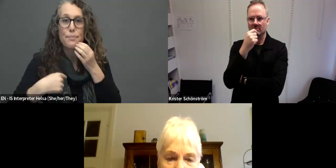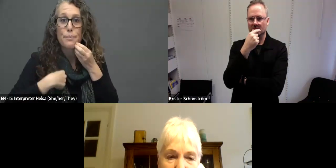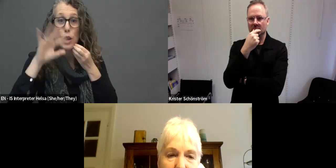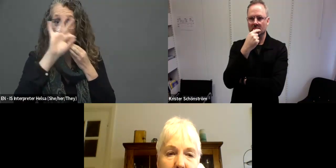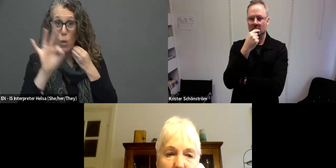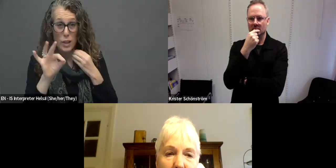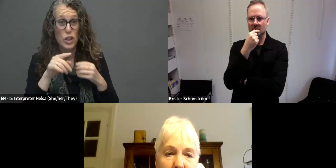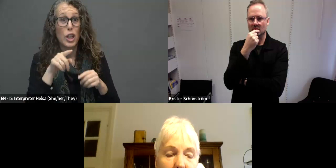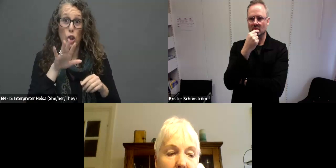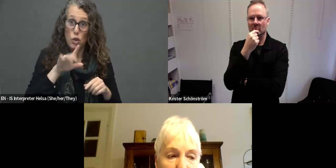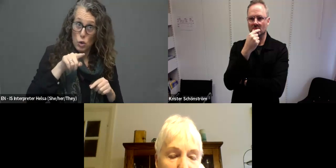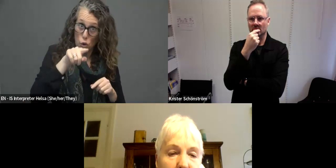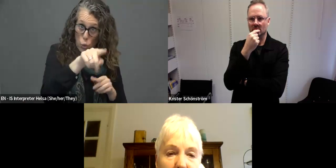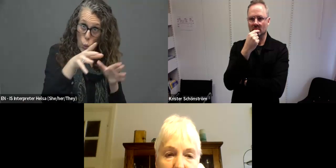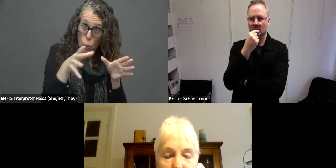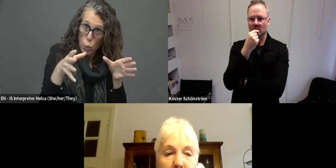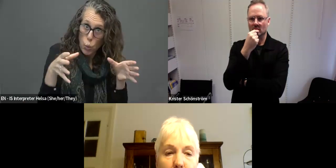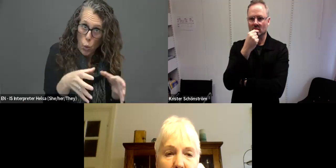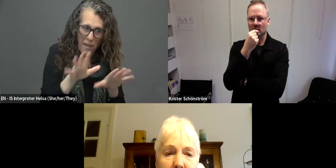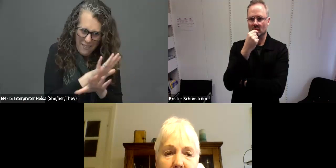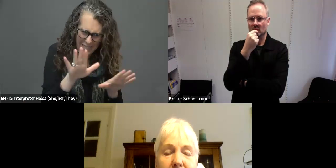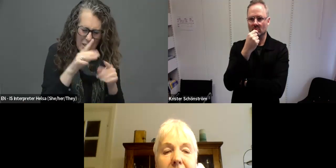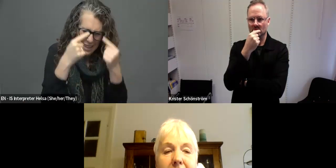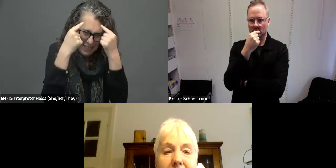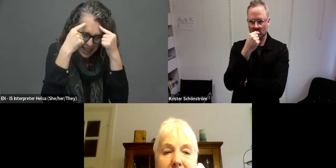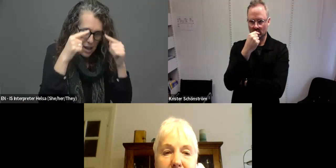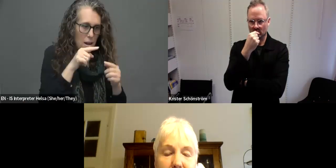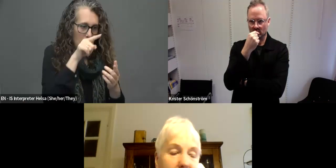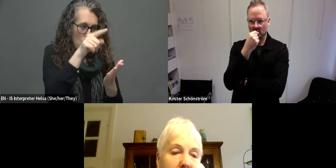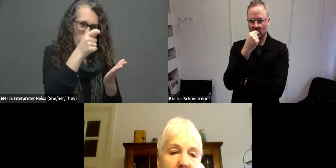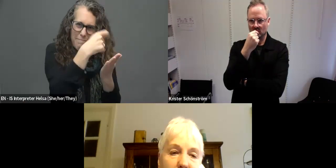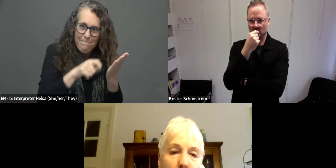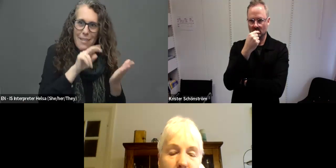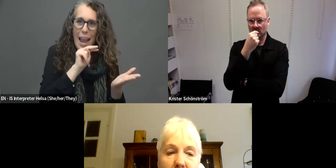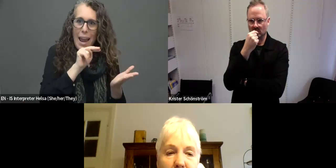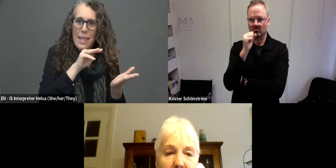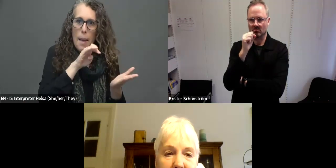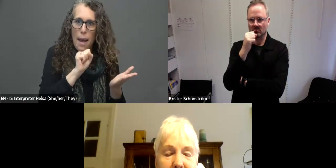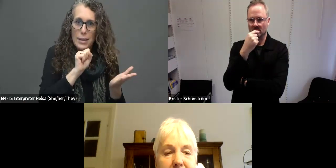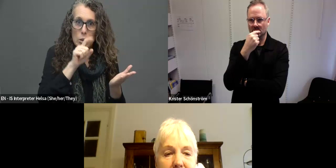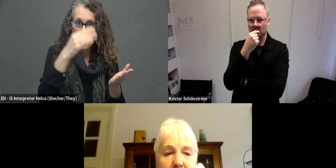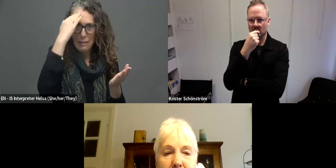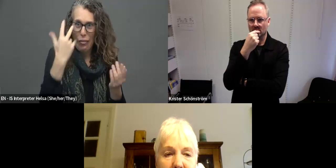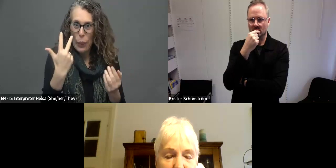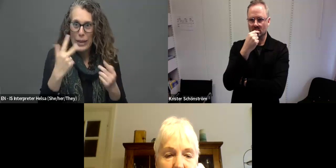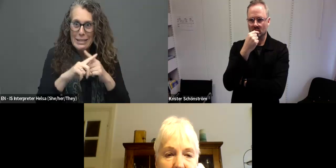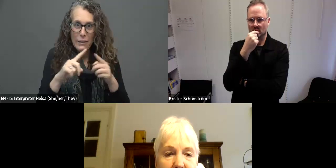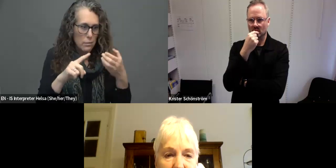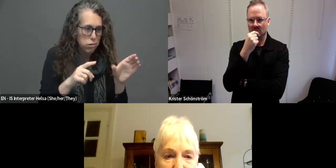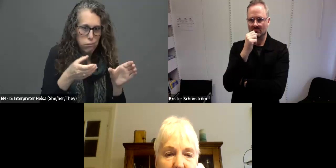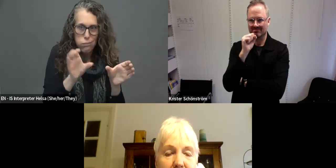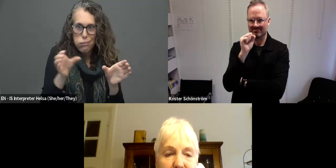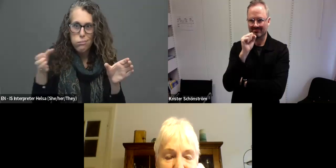about this in your, in your work, and what are your ideas about this kind